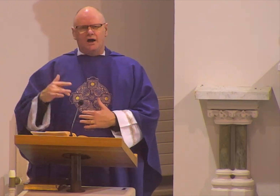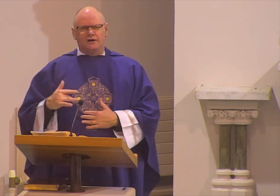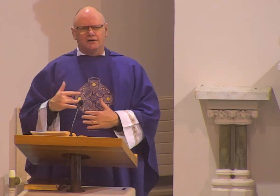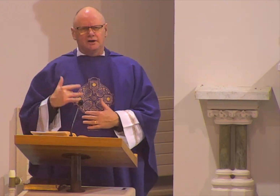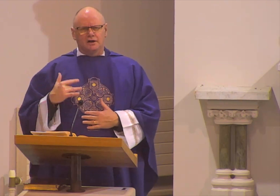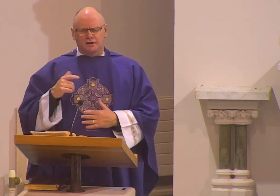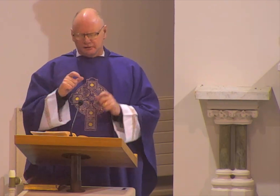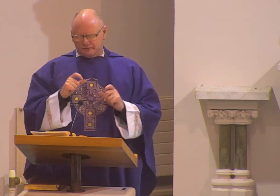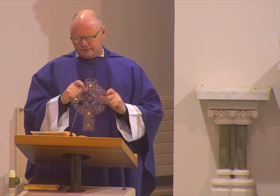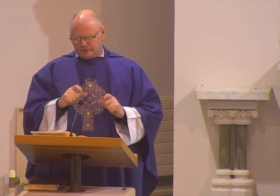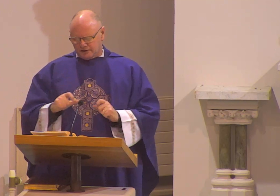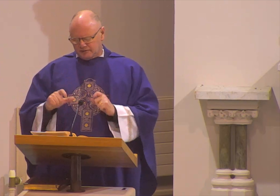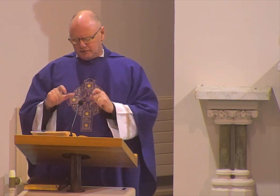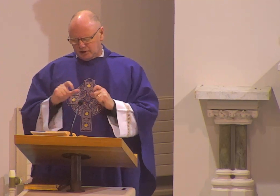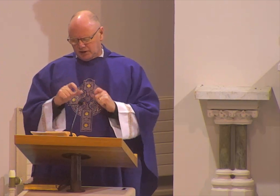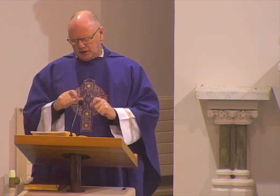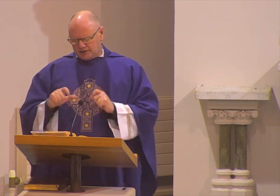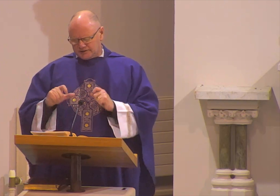and life